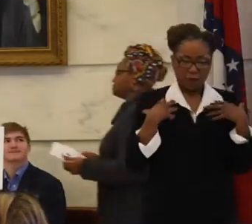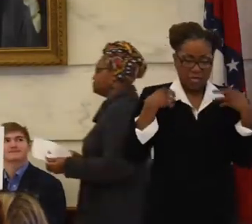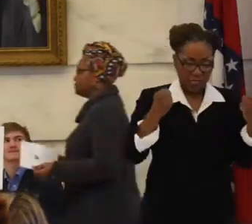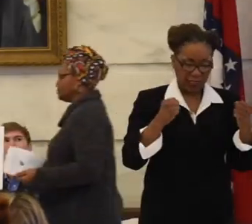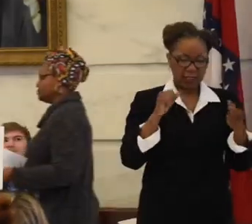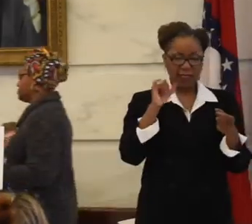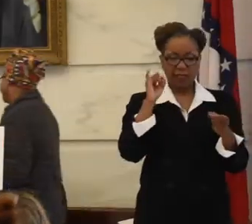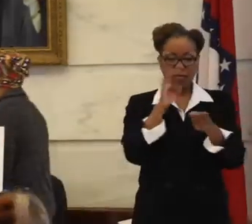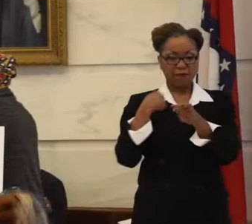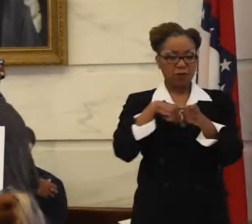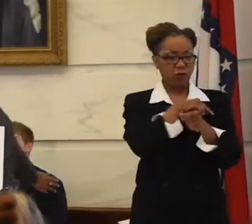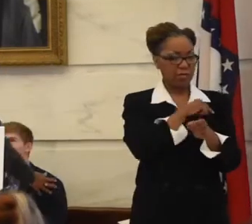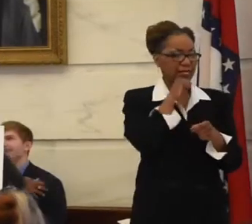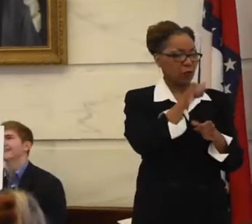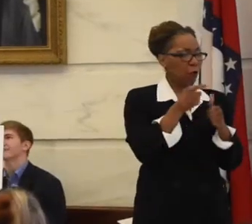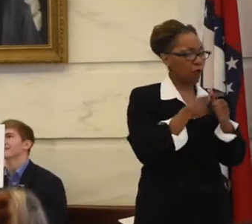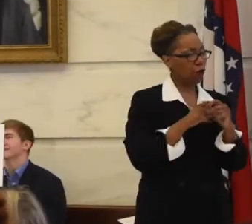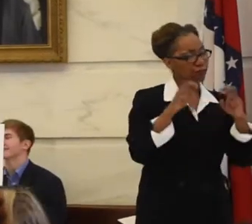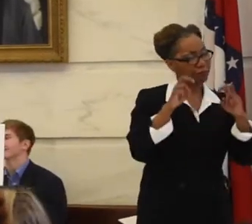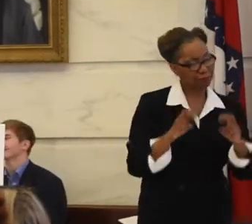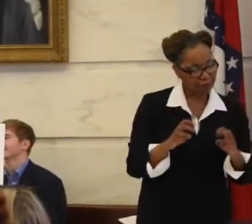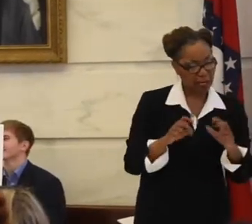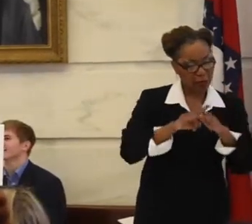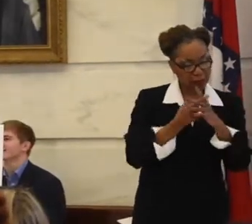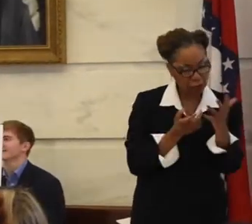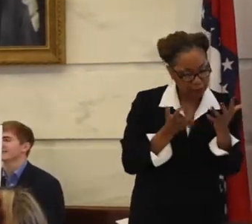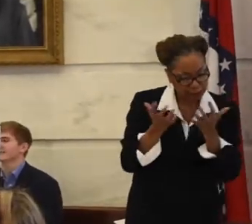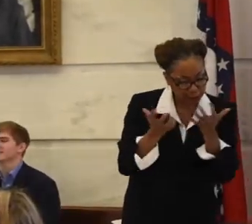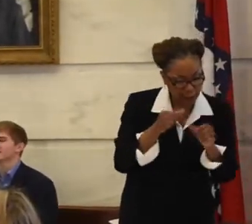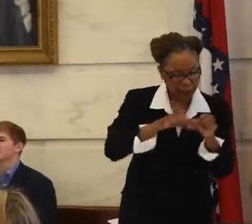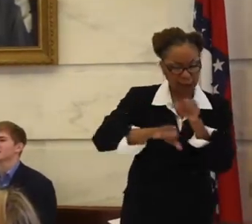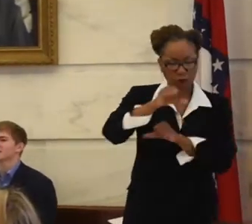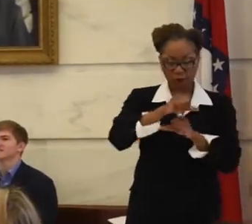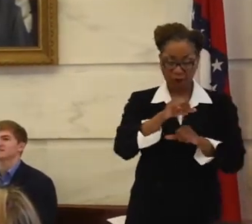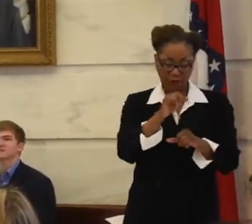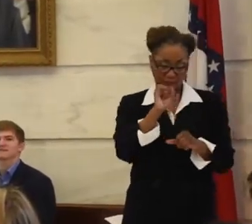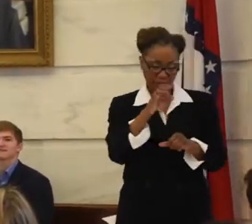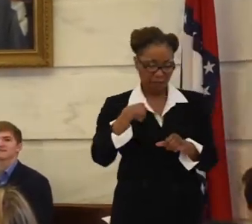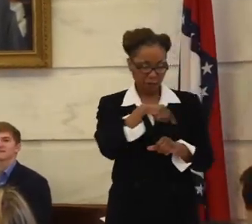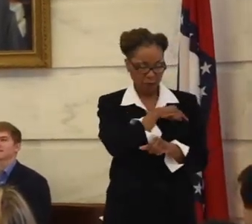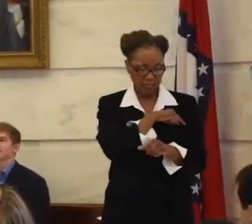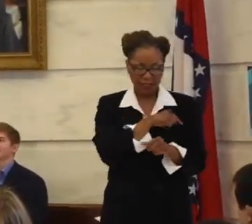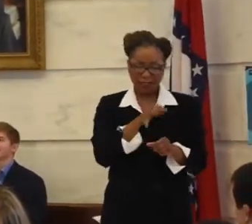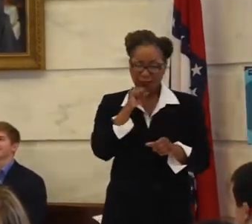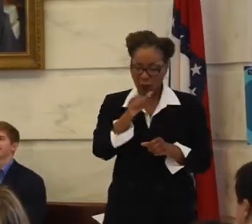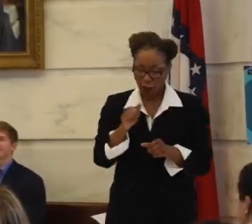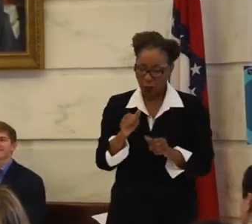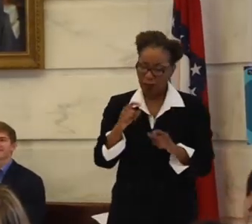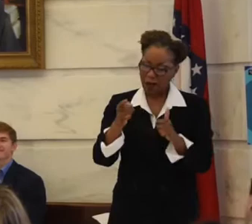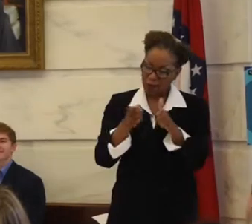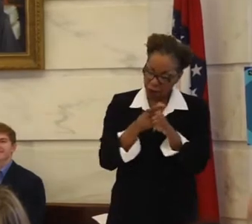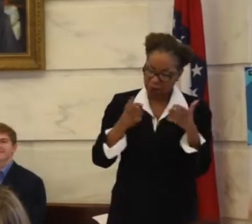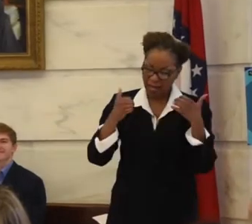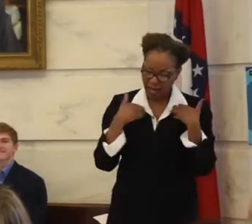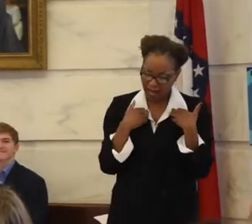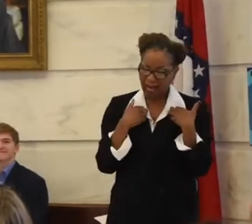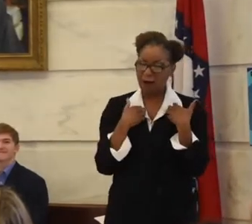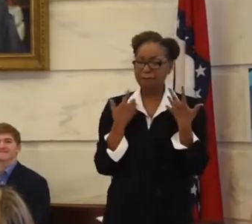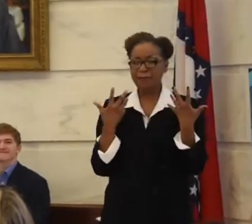don't first sit down and start talking to each other. If you don't first sit down and have